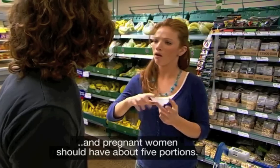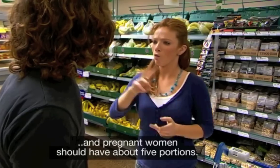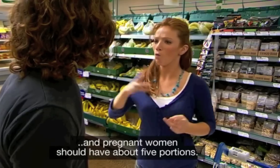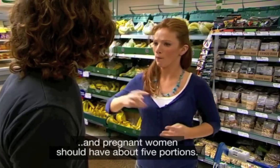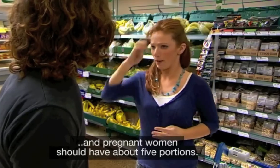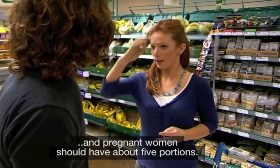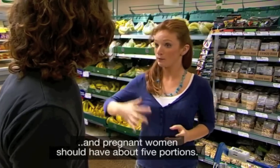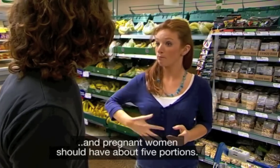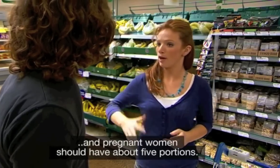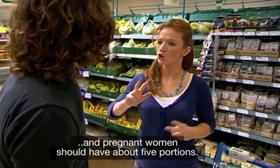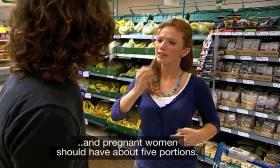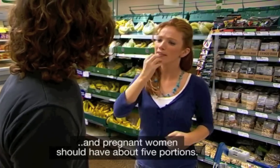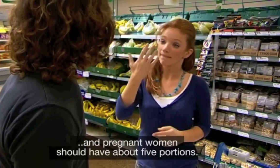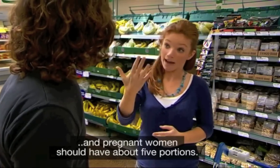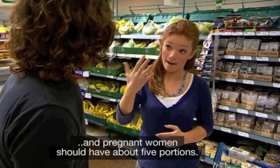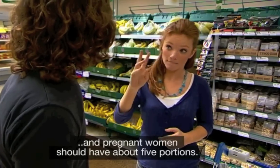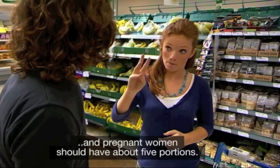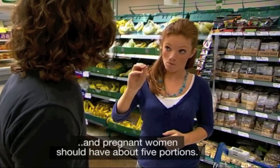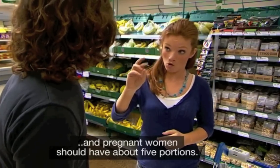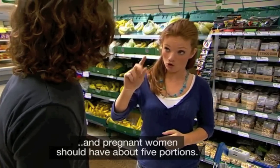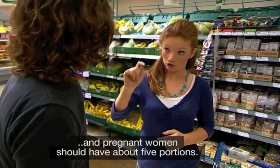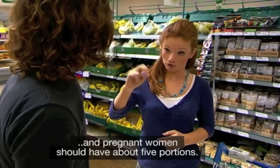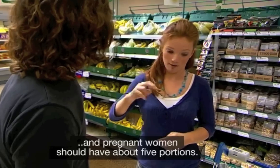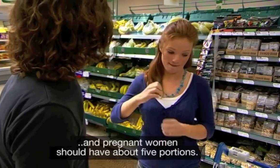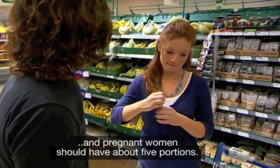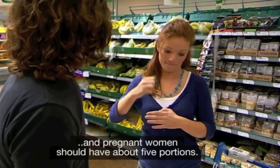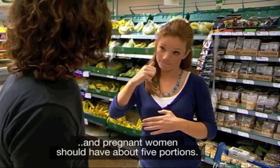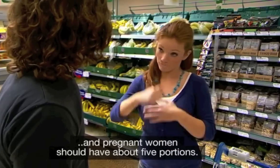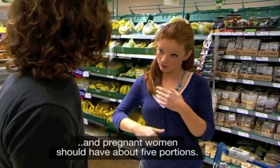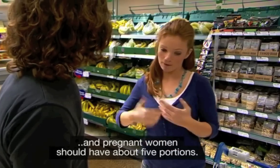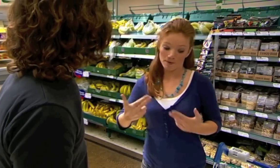and pregnant women, should have about 5 portions.